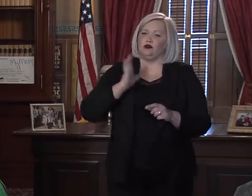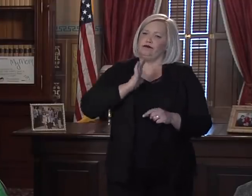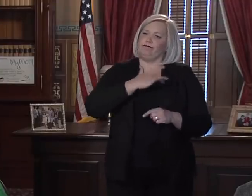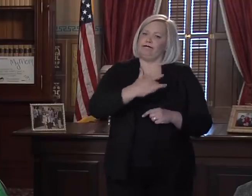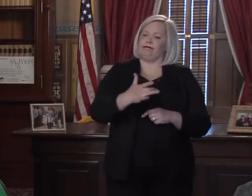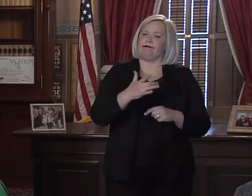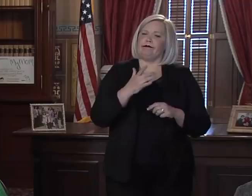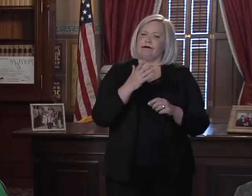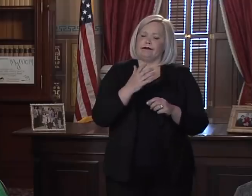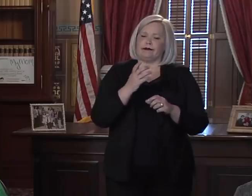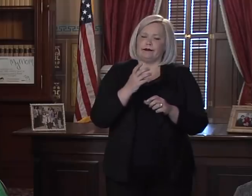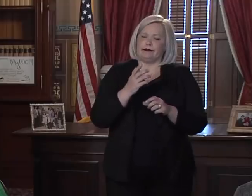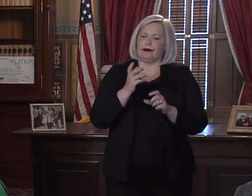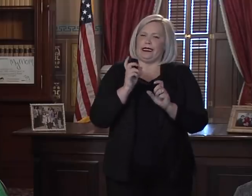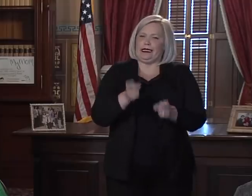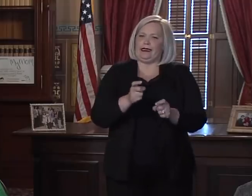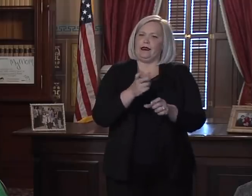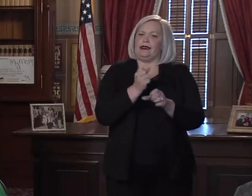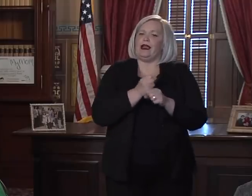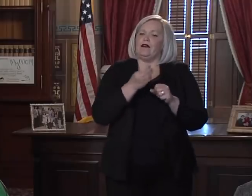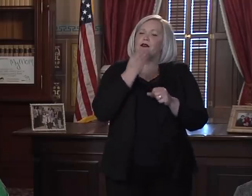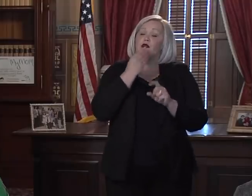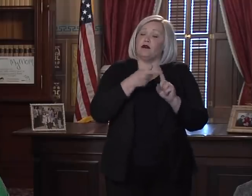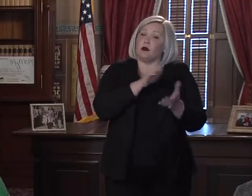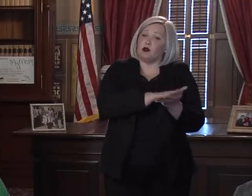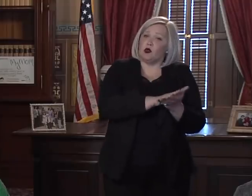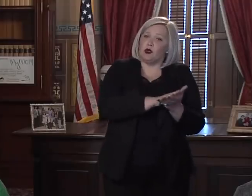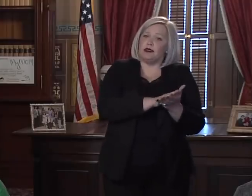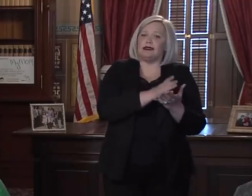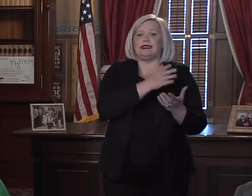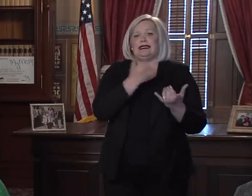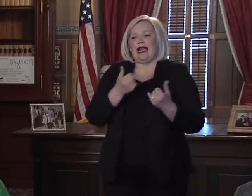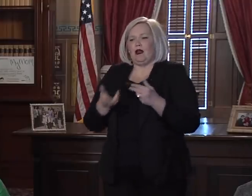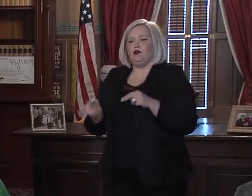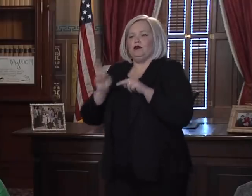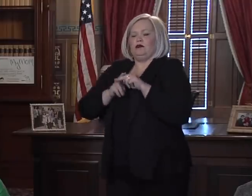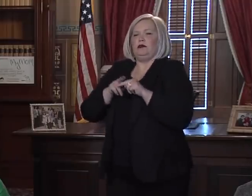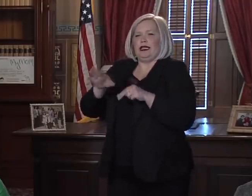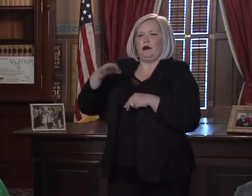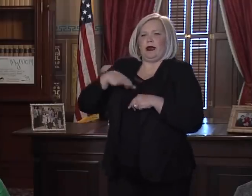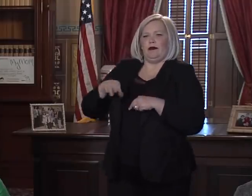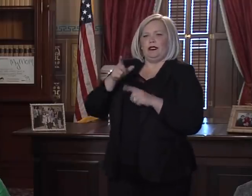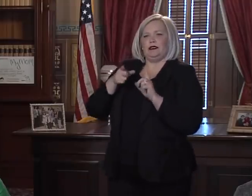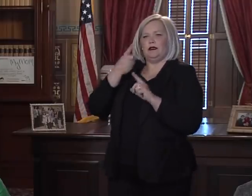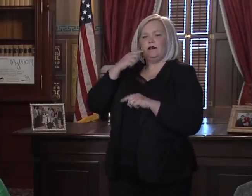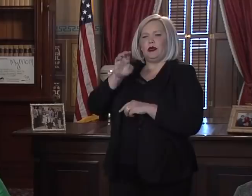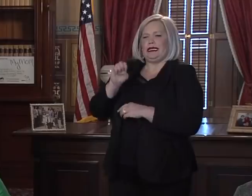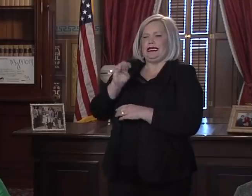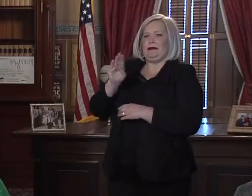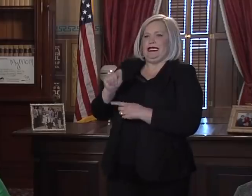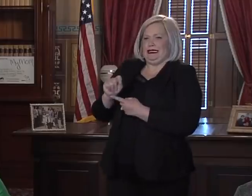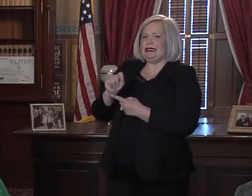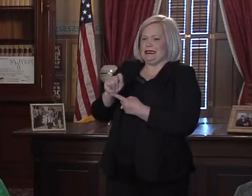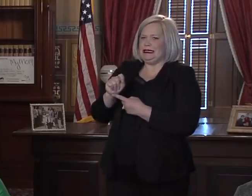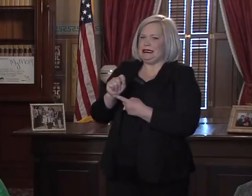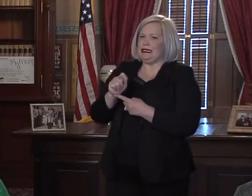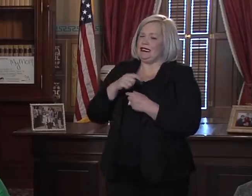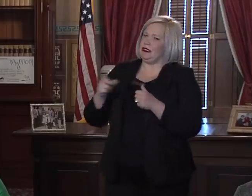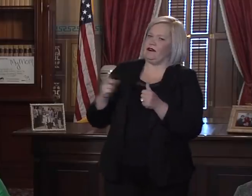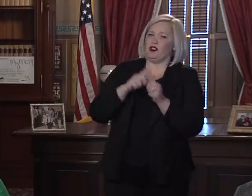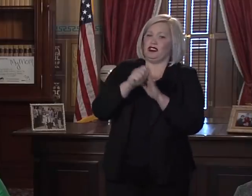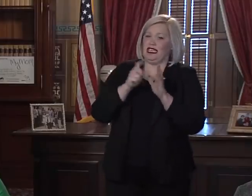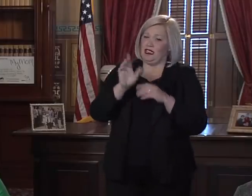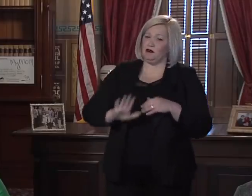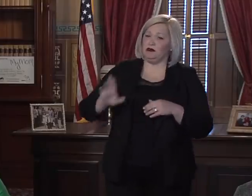first in the nation to get this approval, and we are incredibly pleased about that. This approval will allow us to